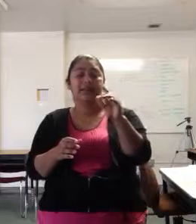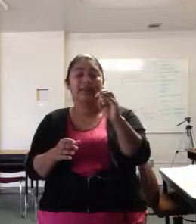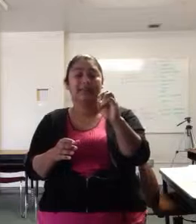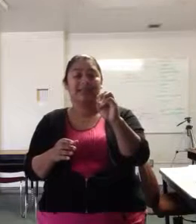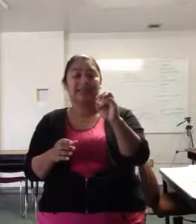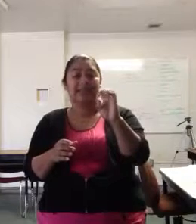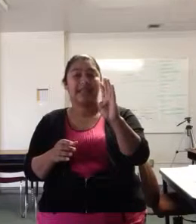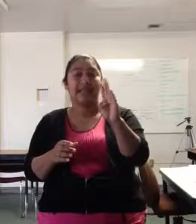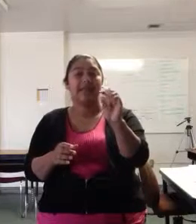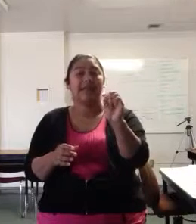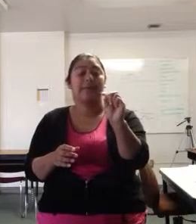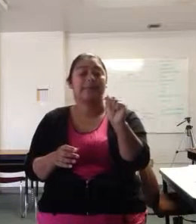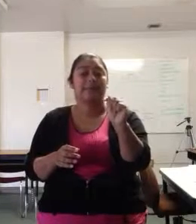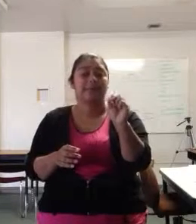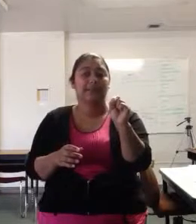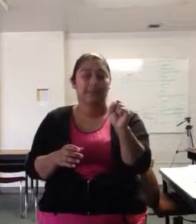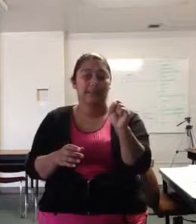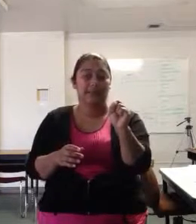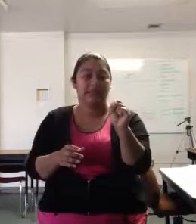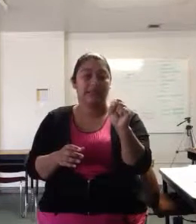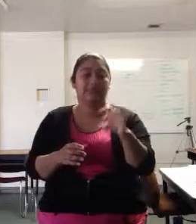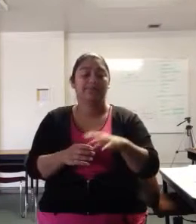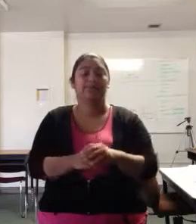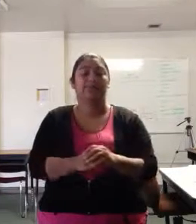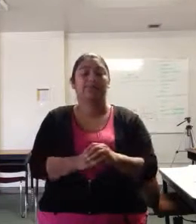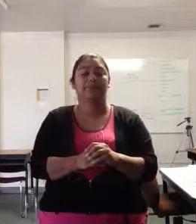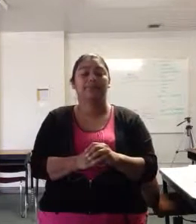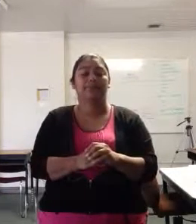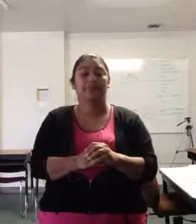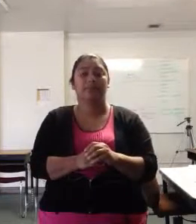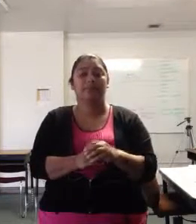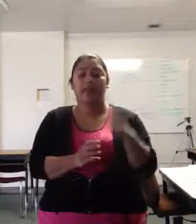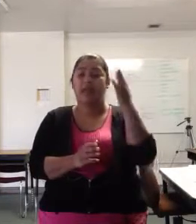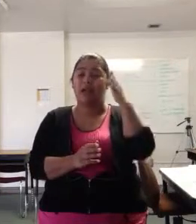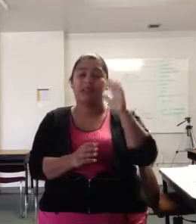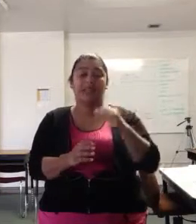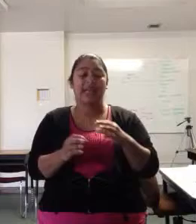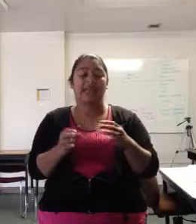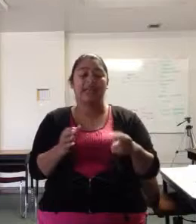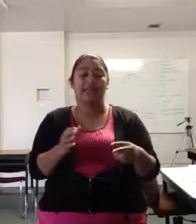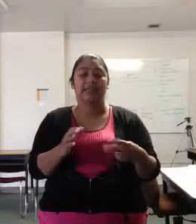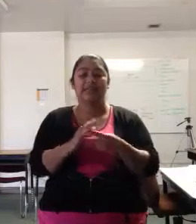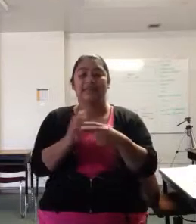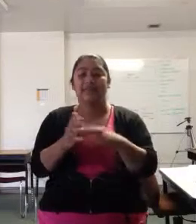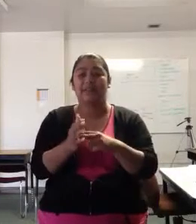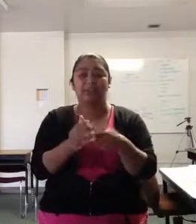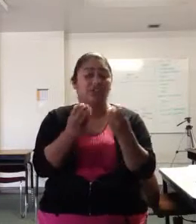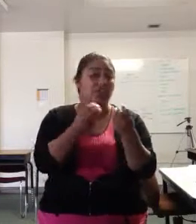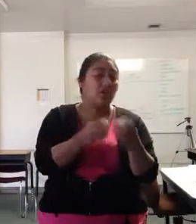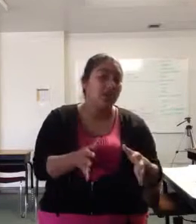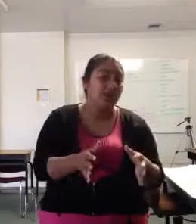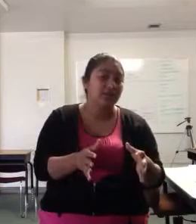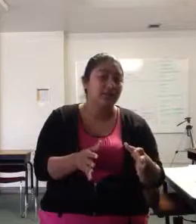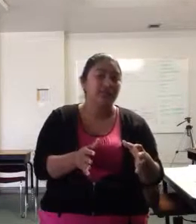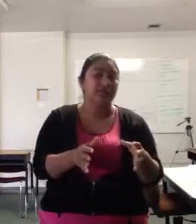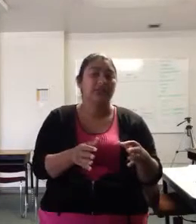Don't get confused here in my notation. I'm not saying the definition of integers are losses or debts. I'm saying